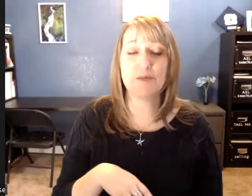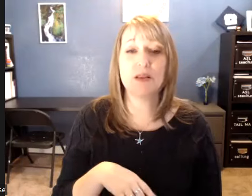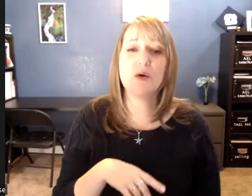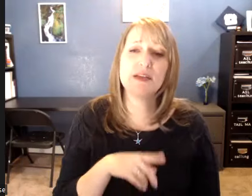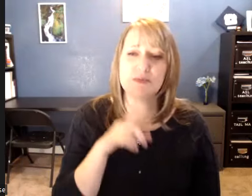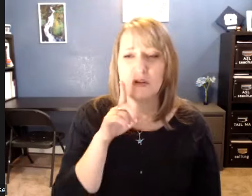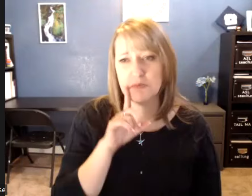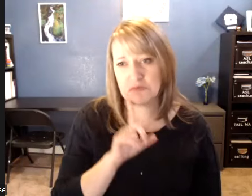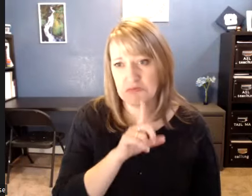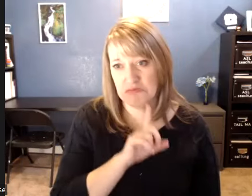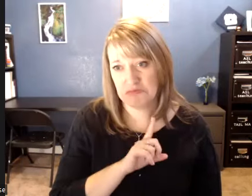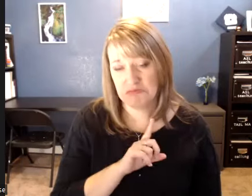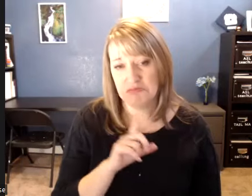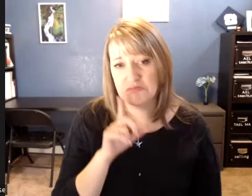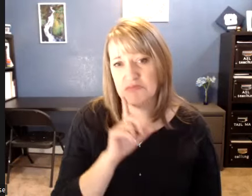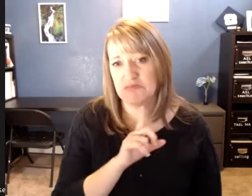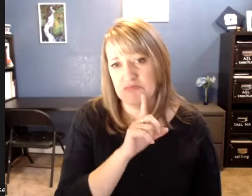But lonely is more like